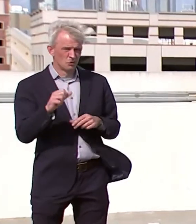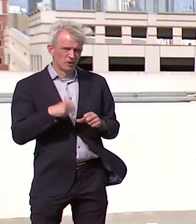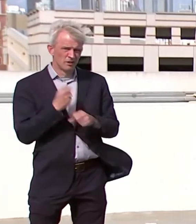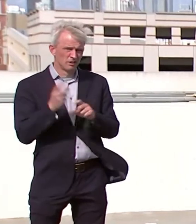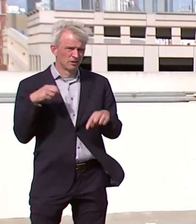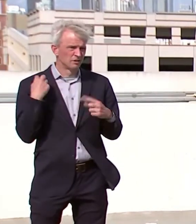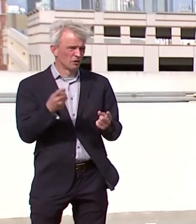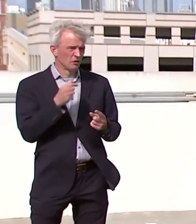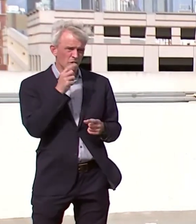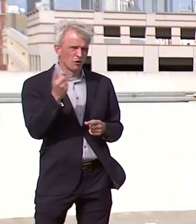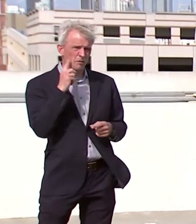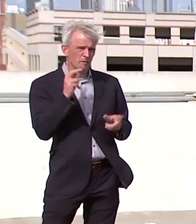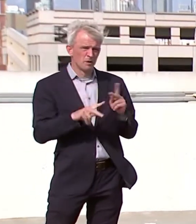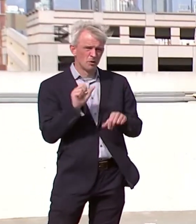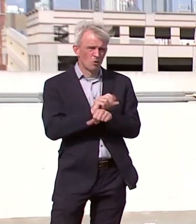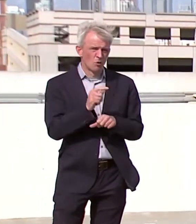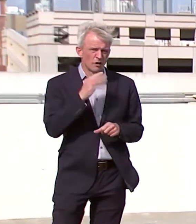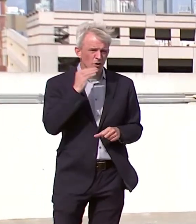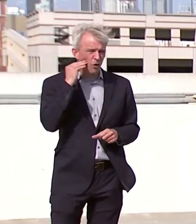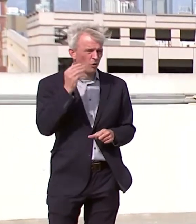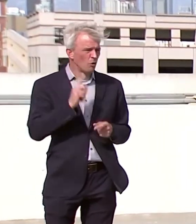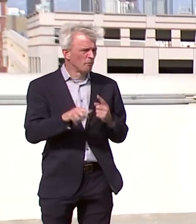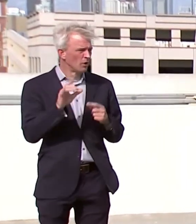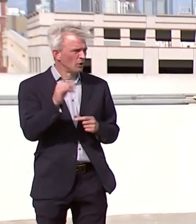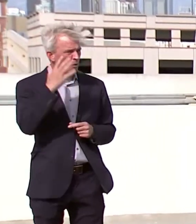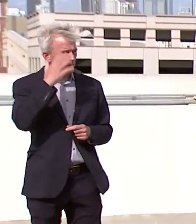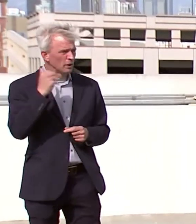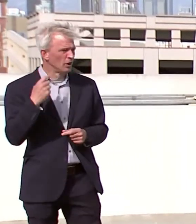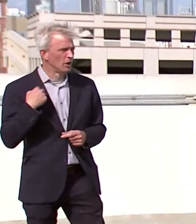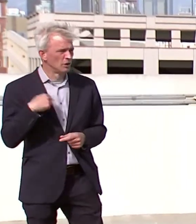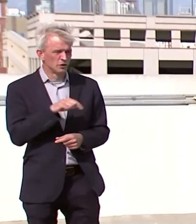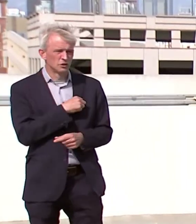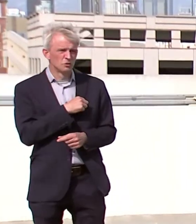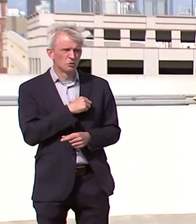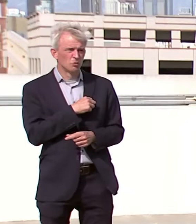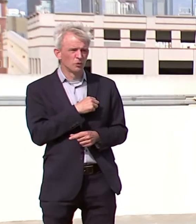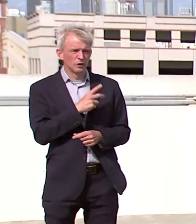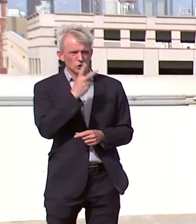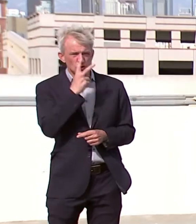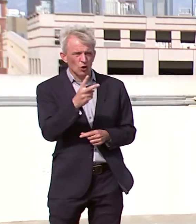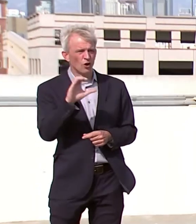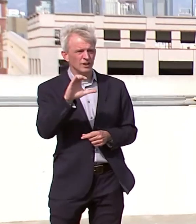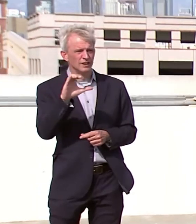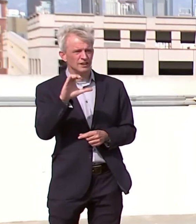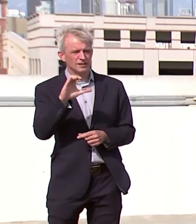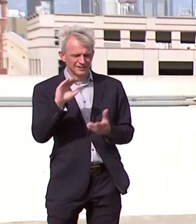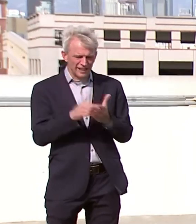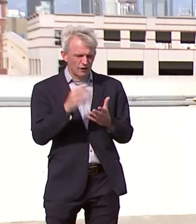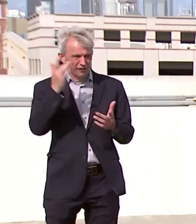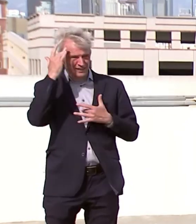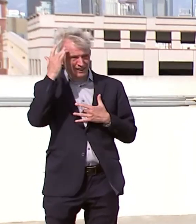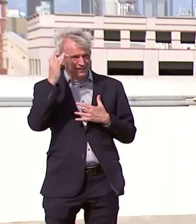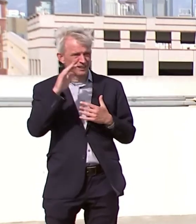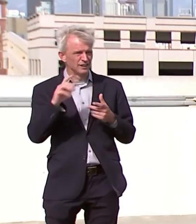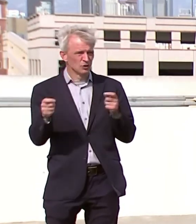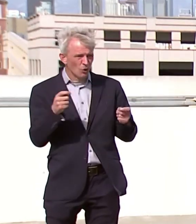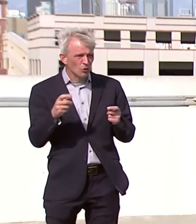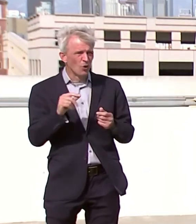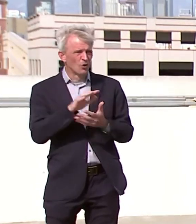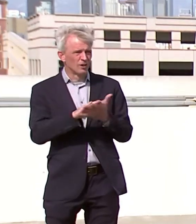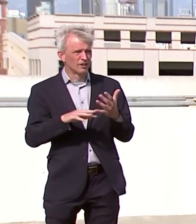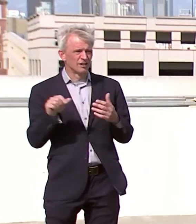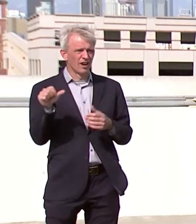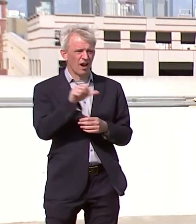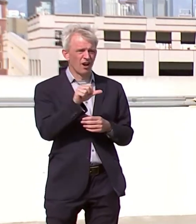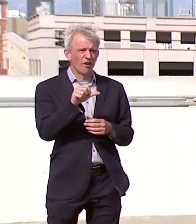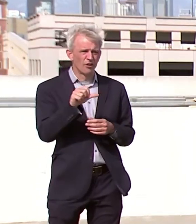home, but also because we saw directions from CDC and others that led folks like our Caltrans agencies to see the